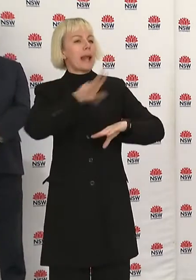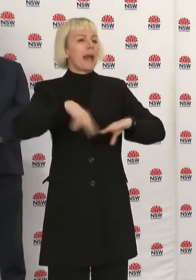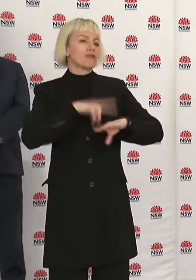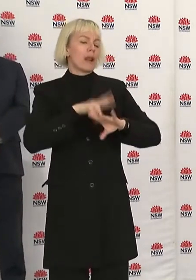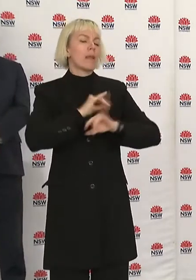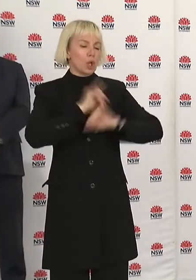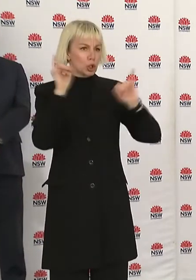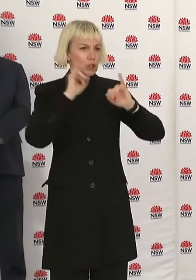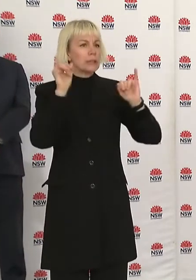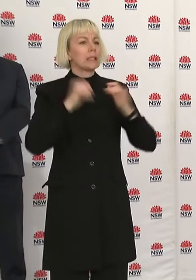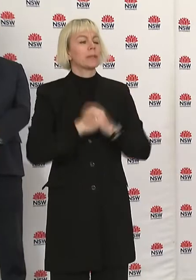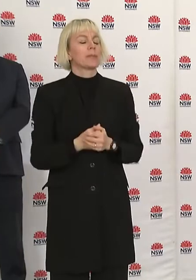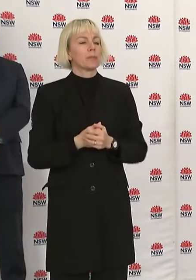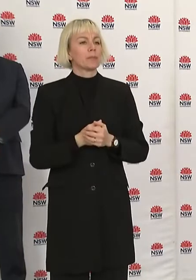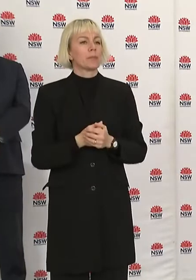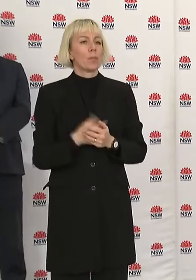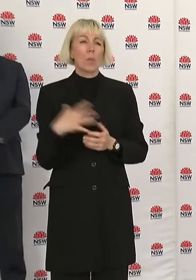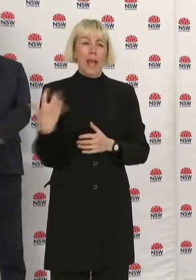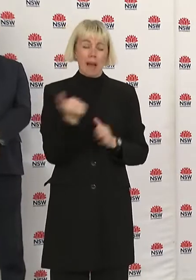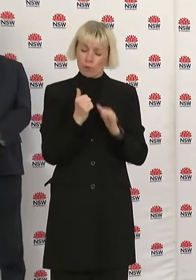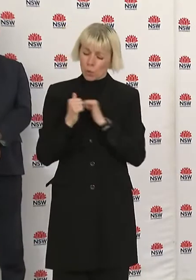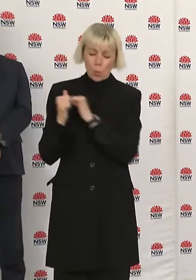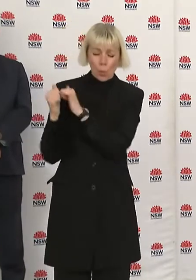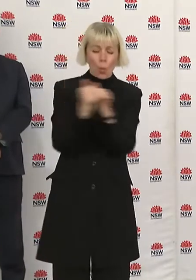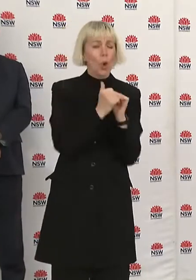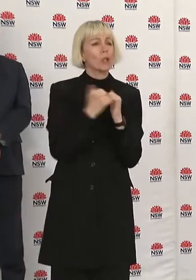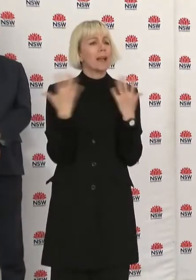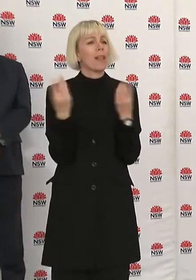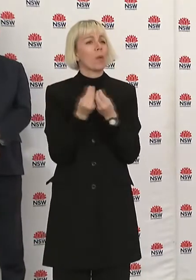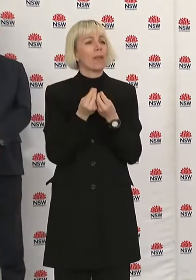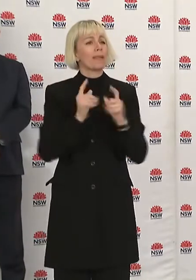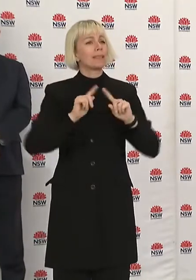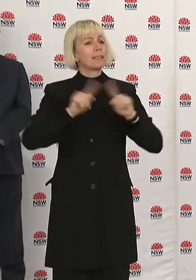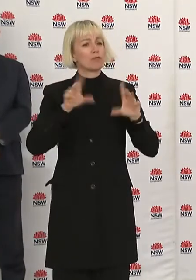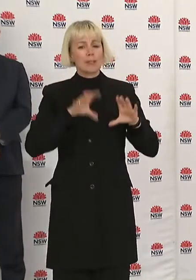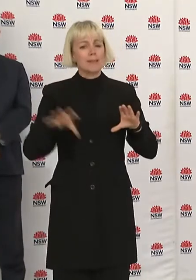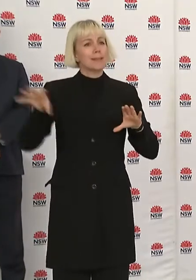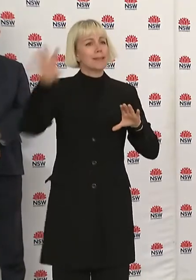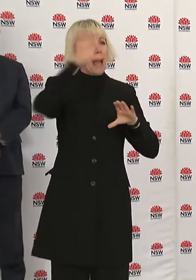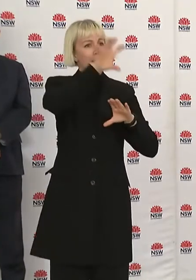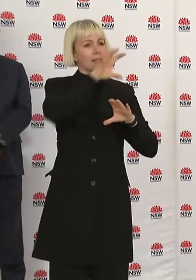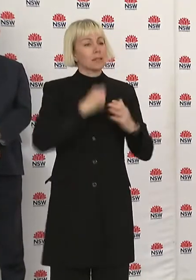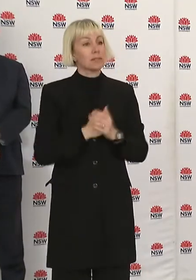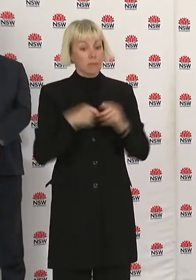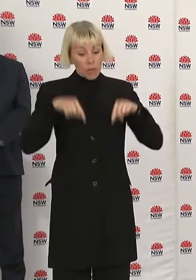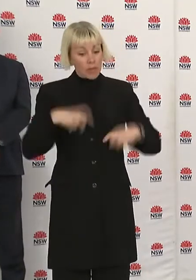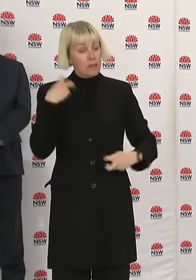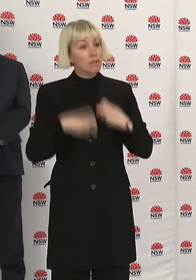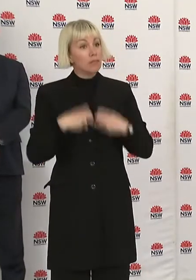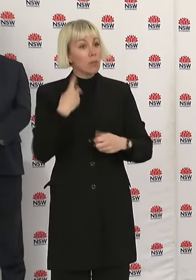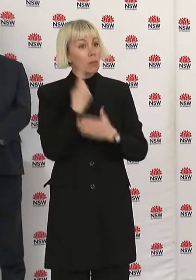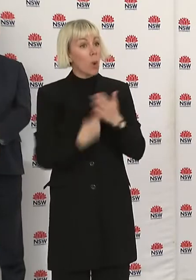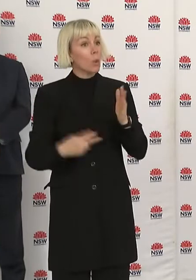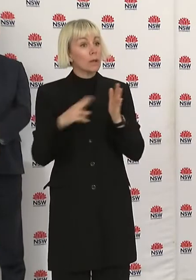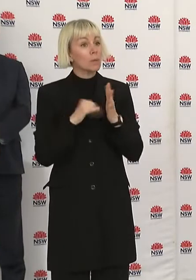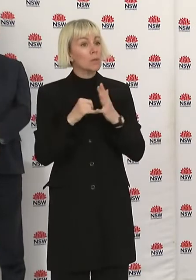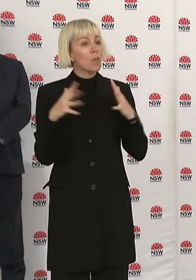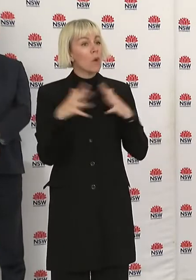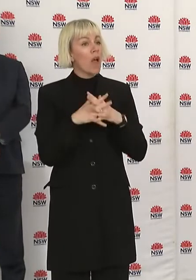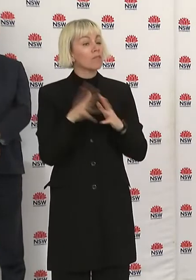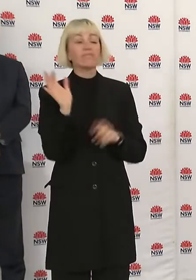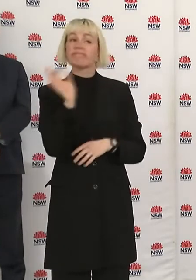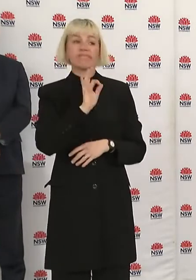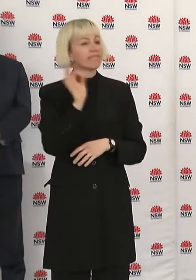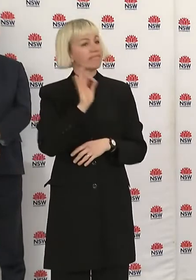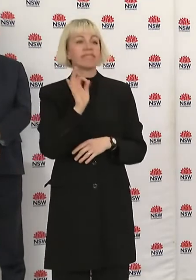vaccination strategy. We need to work collectively on this. This is not just a challenge for New South Wales, but a challenge for the nation. And I just